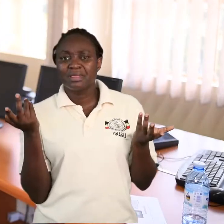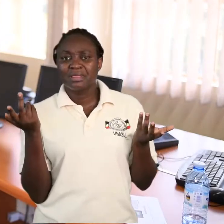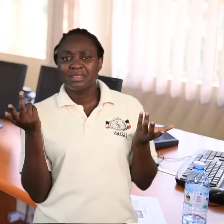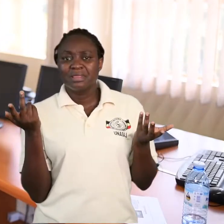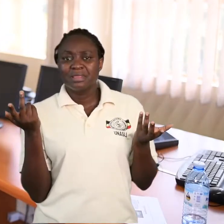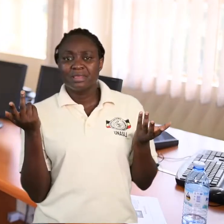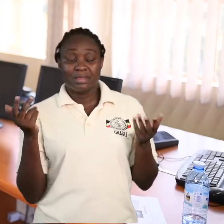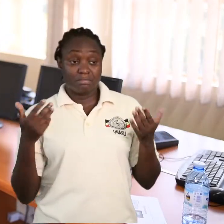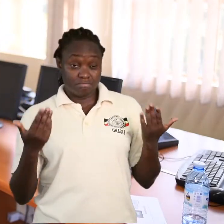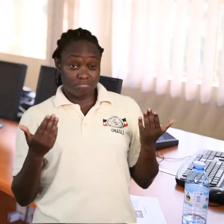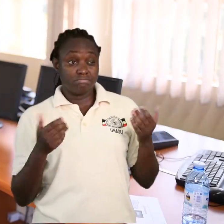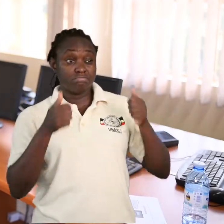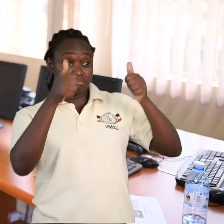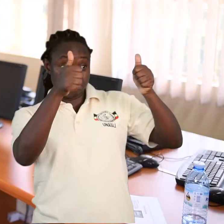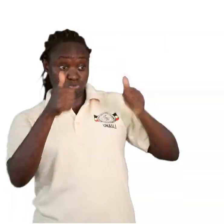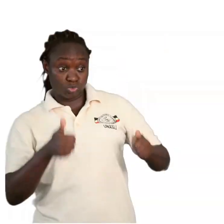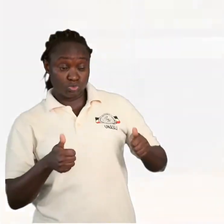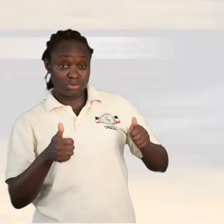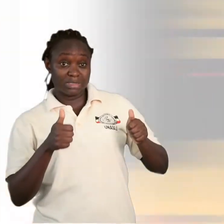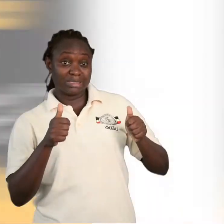Poster designing